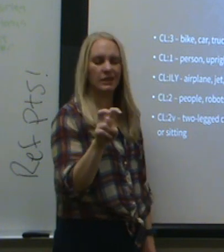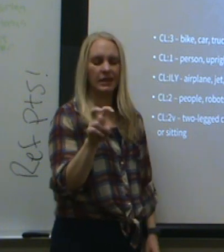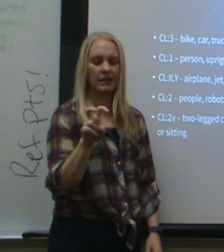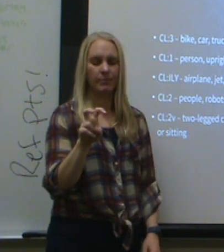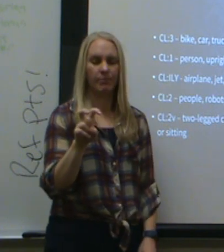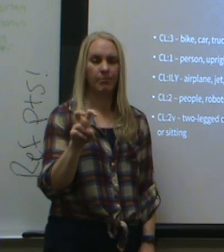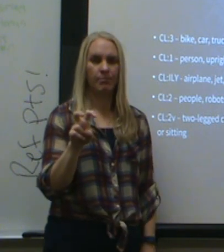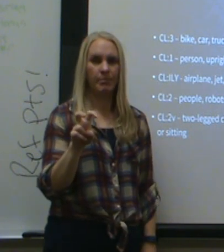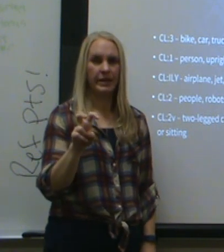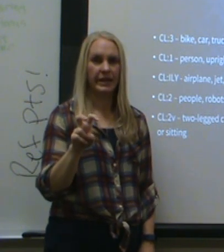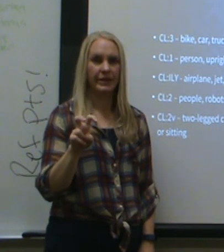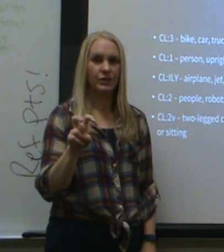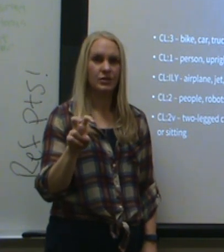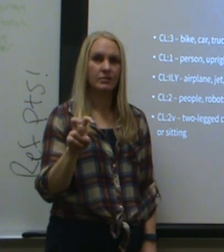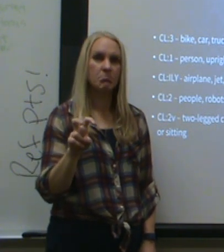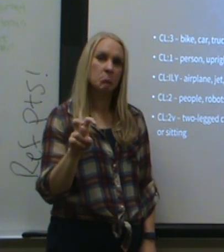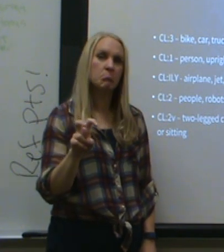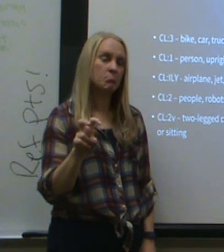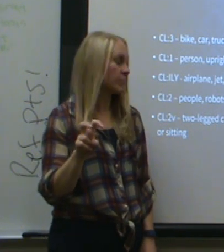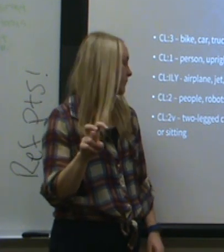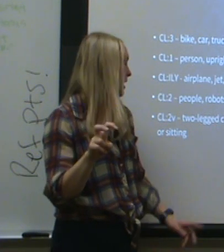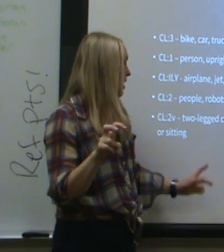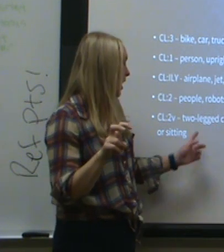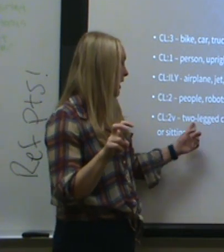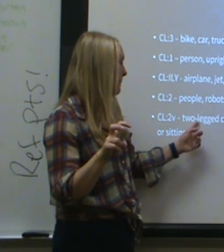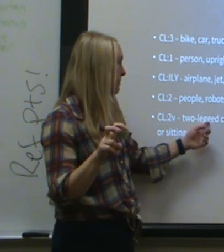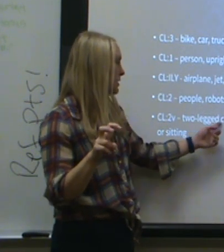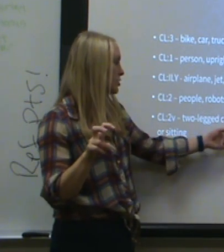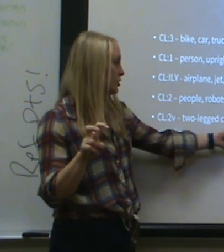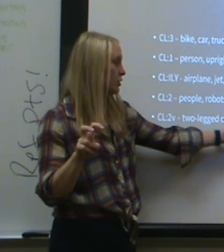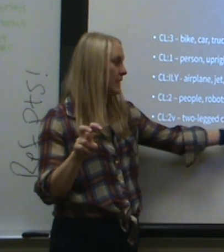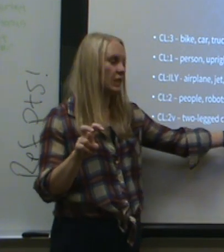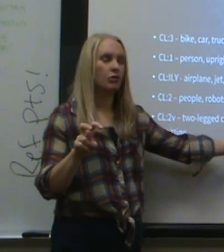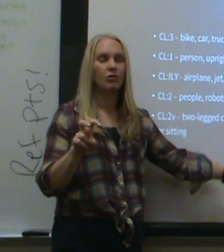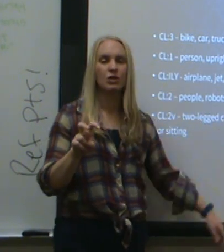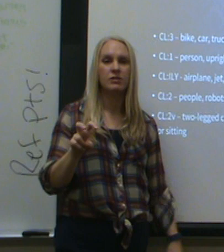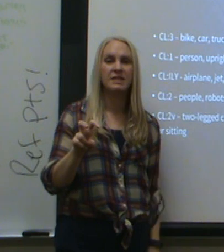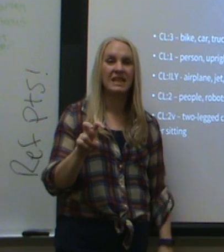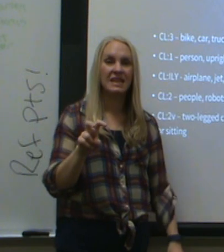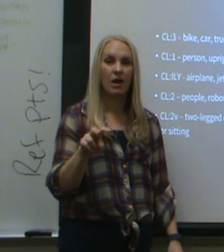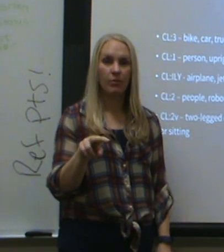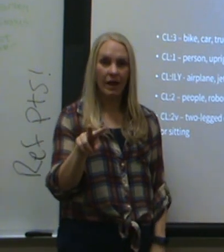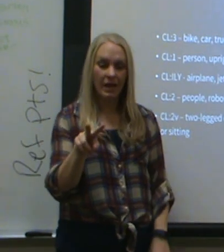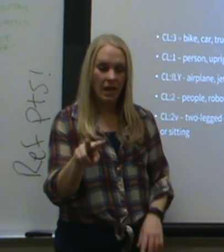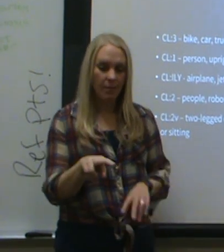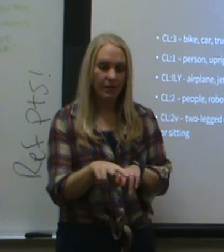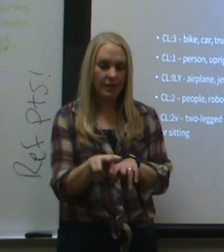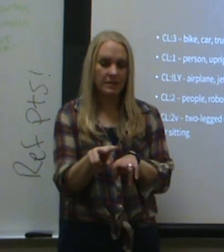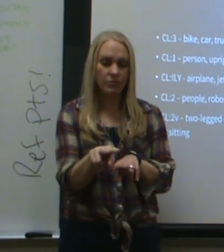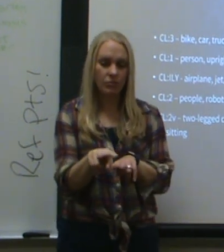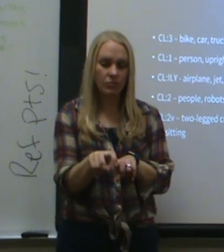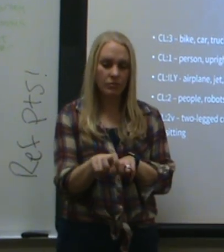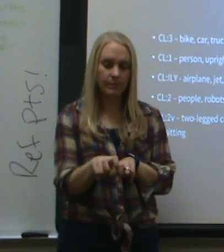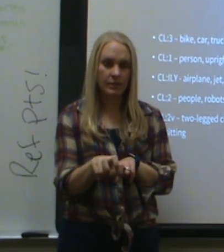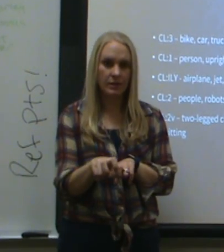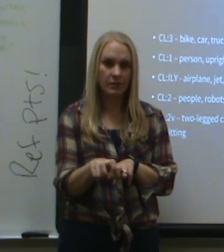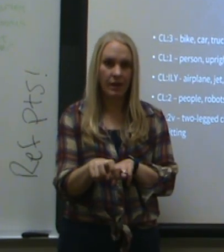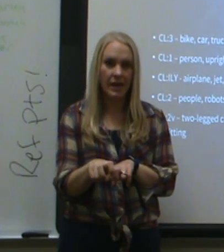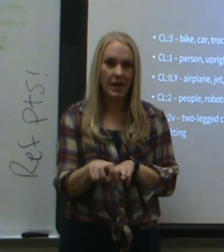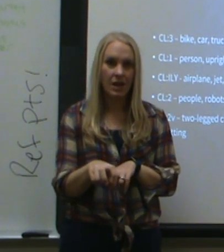Like bunny ears. All right, so two-legged creatures sitting down, right? Because, whoop, right? We